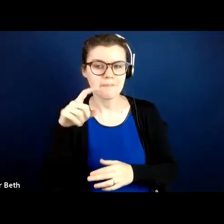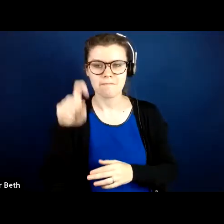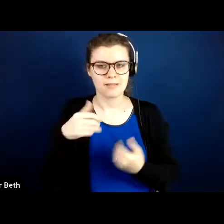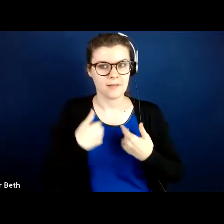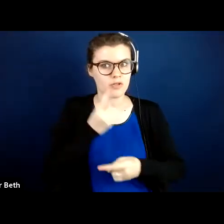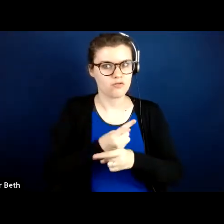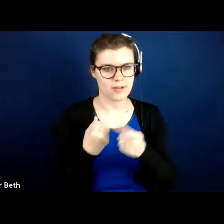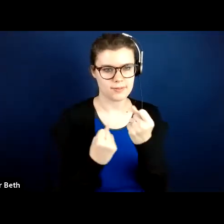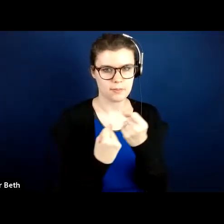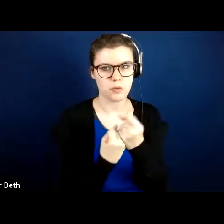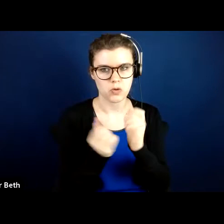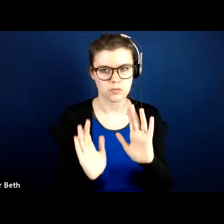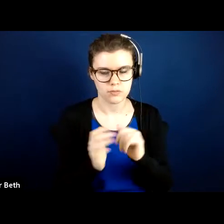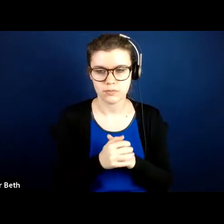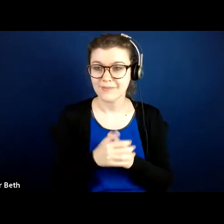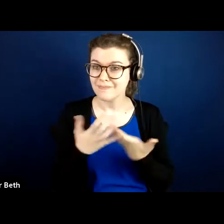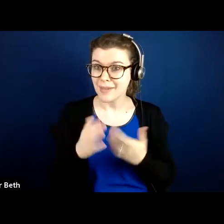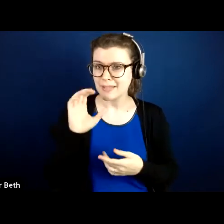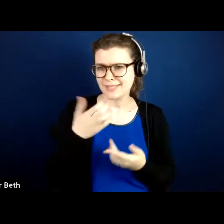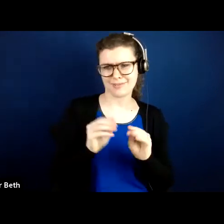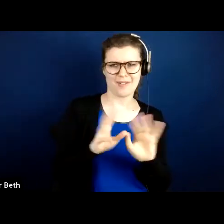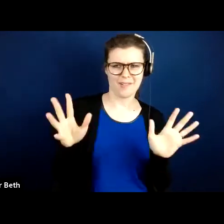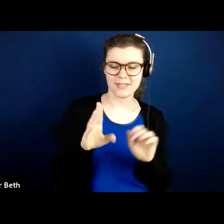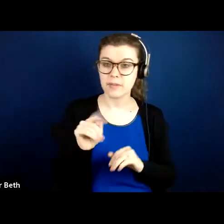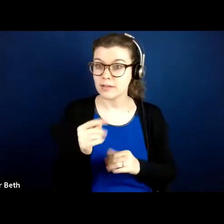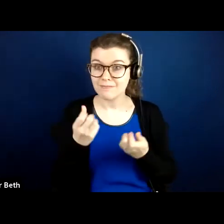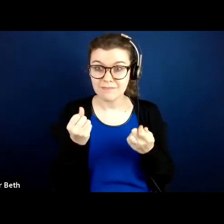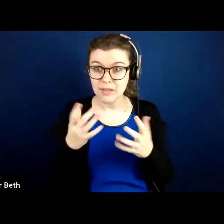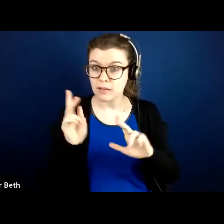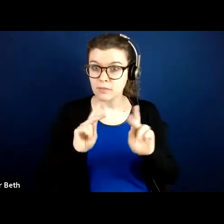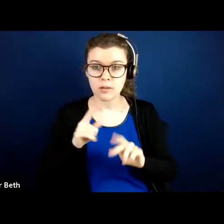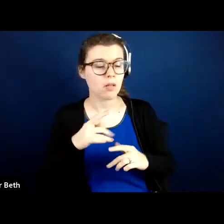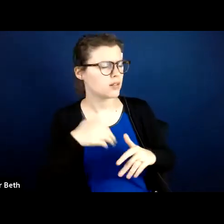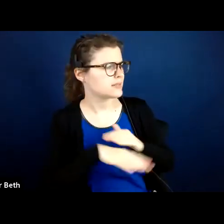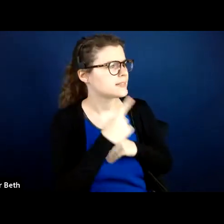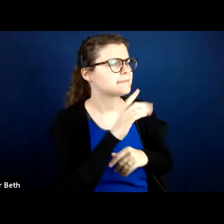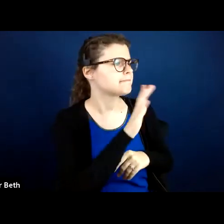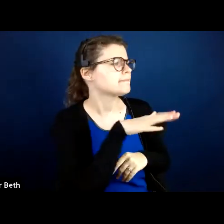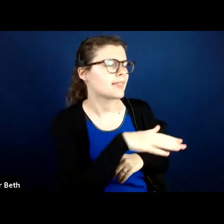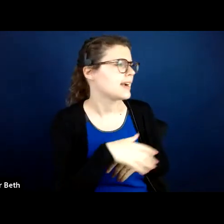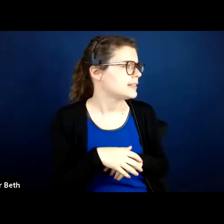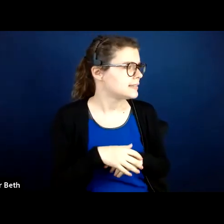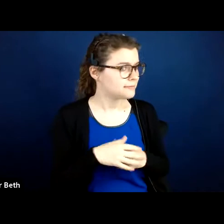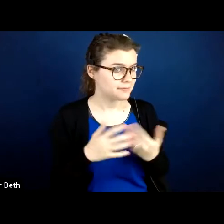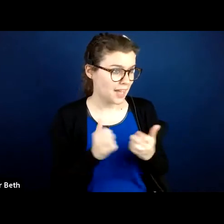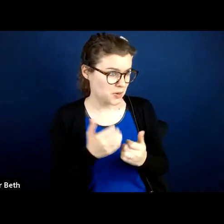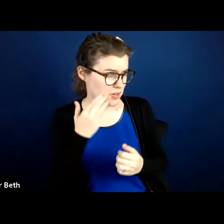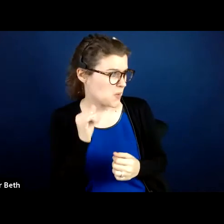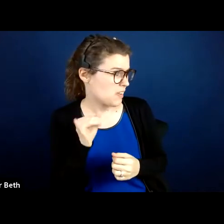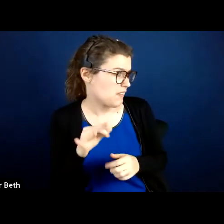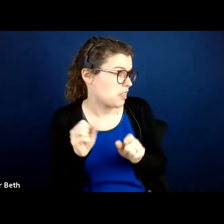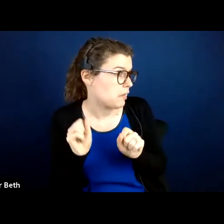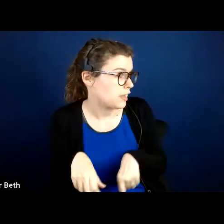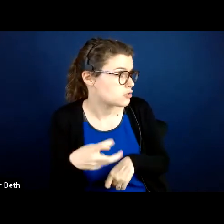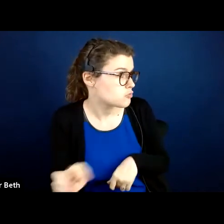I know that probably seems obvious, but I can't tell you how many people come to us and say, well, how do we know if someone can